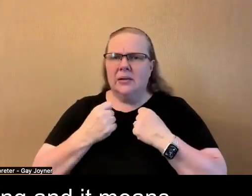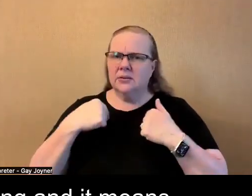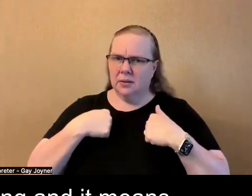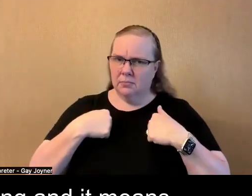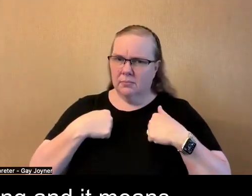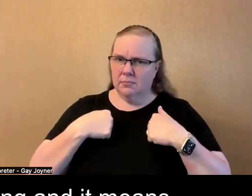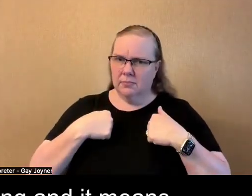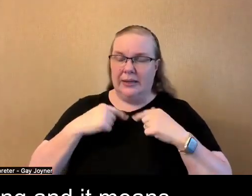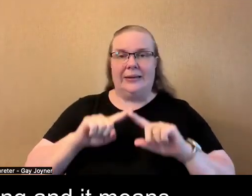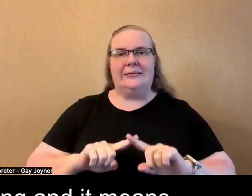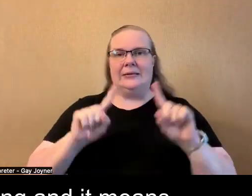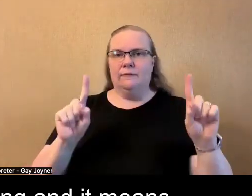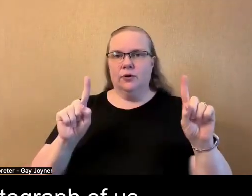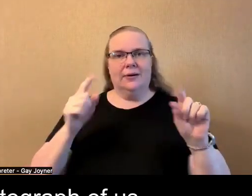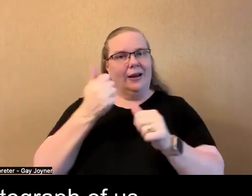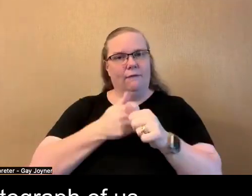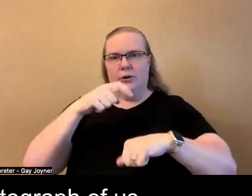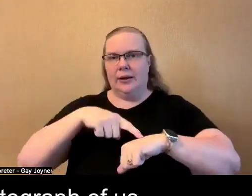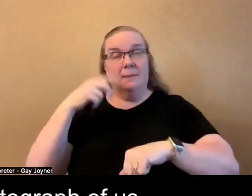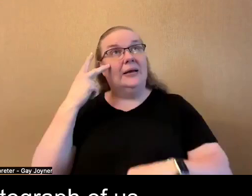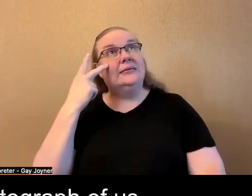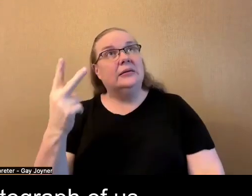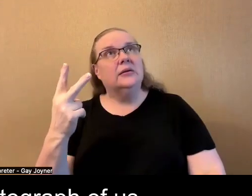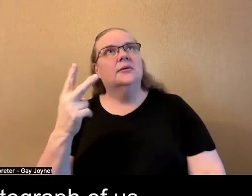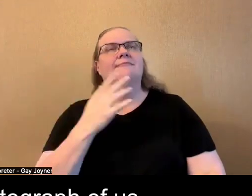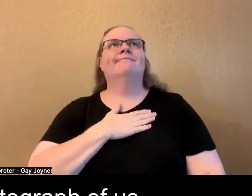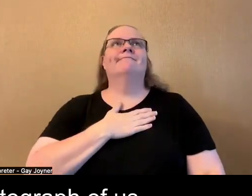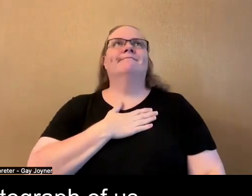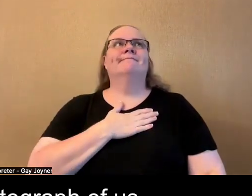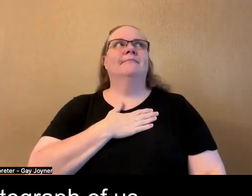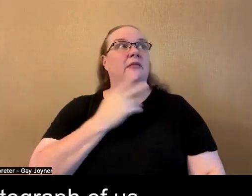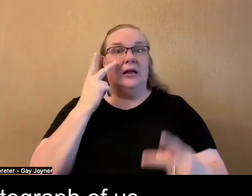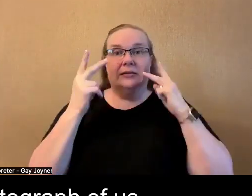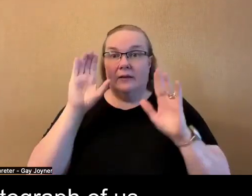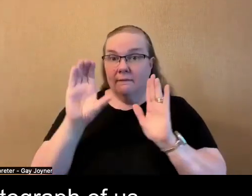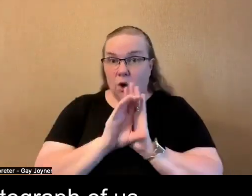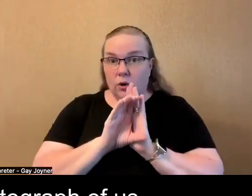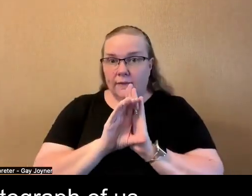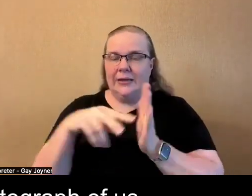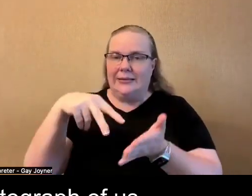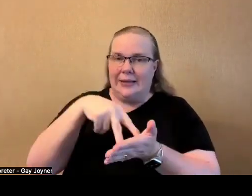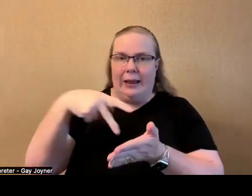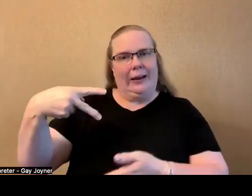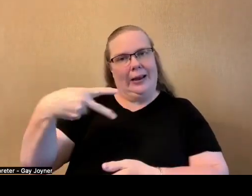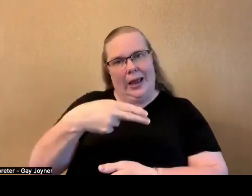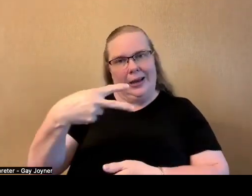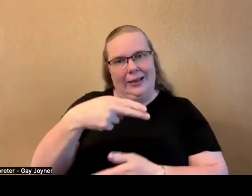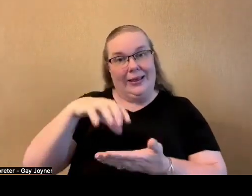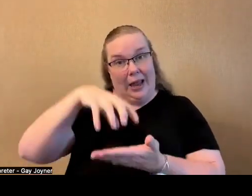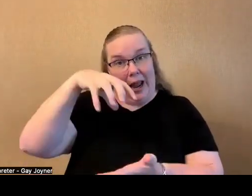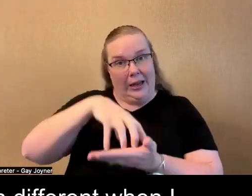different every time I see it. If I see it in the photograph of us then there, cutting the cake, and that painting's